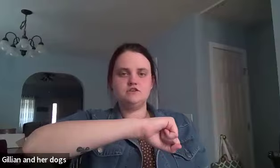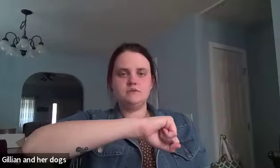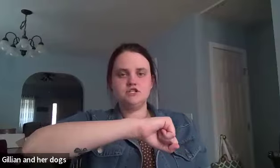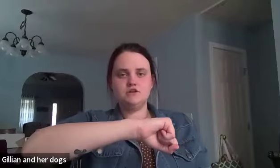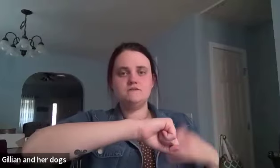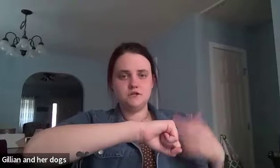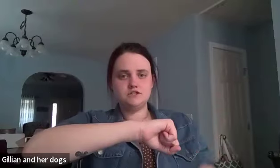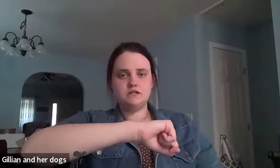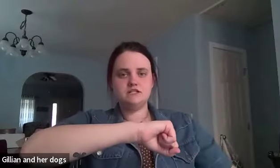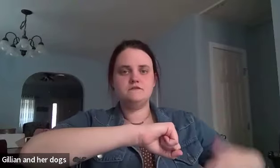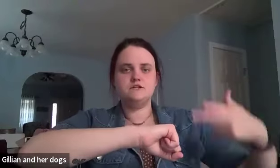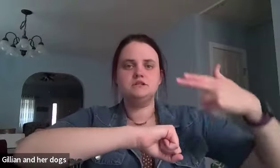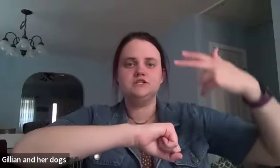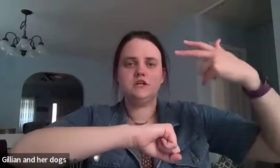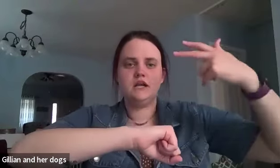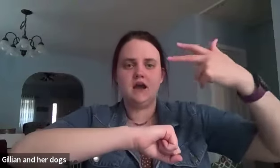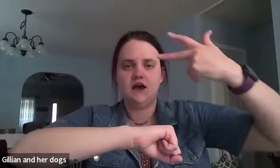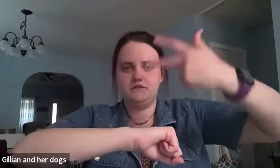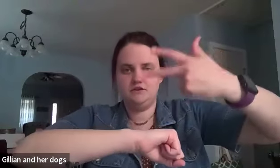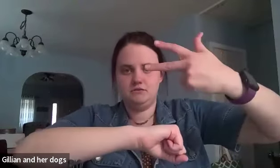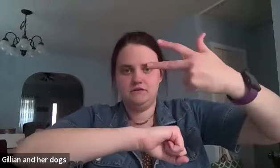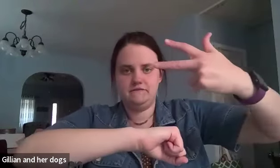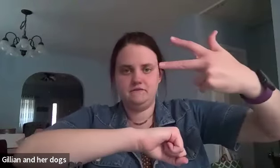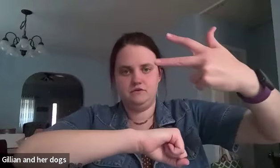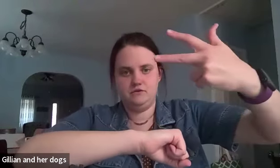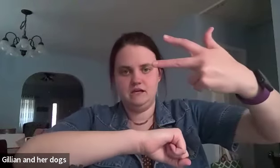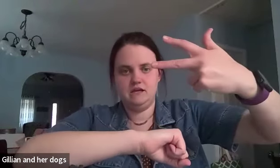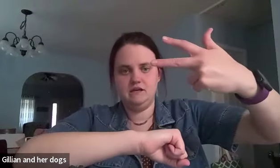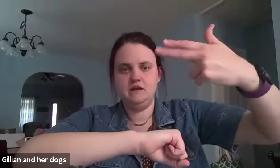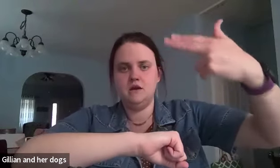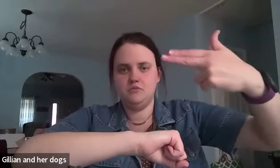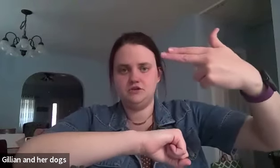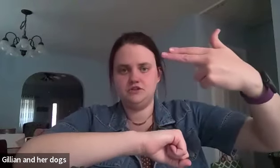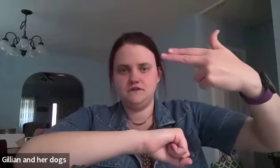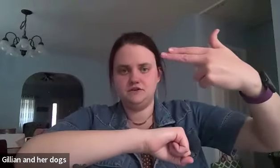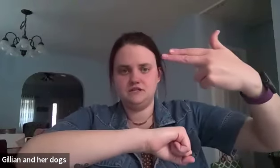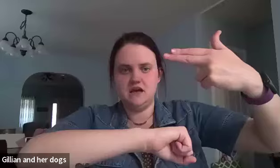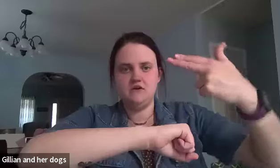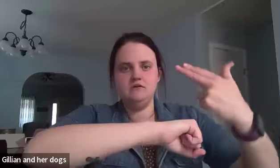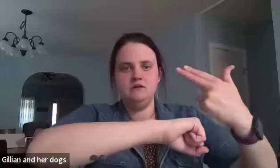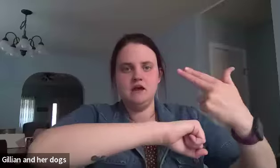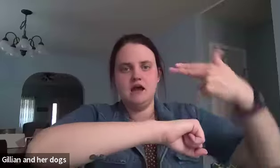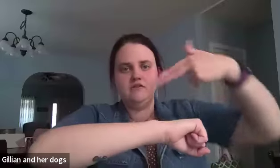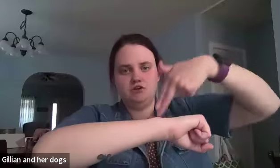So I'm going to show you the first one. And so the first one is you're going to have your three again, bring your two fingers together, and then you